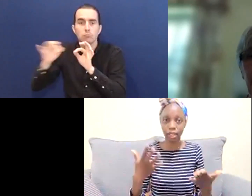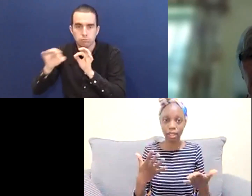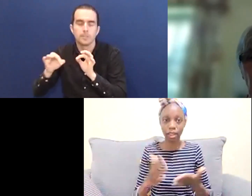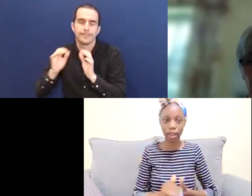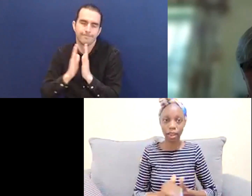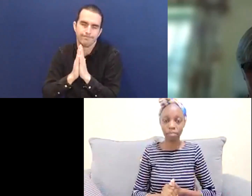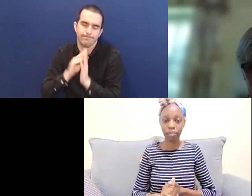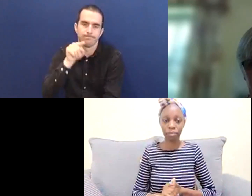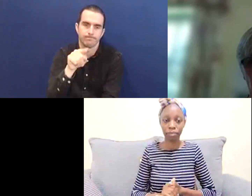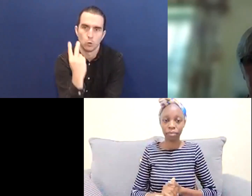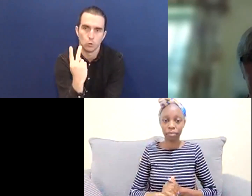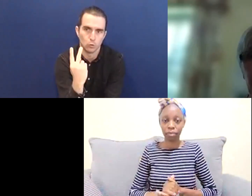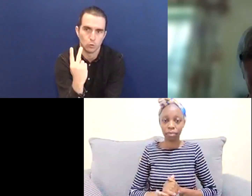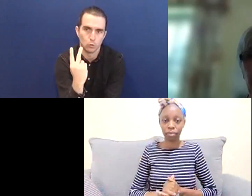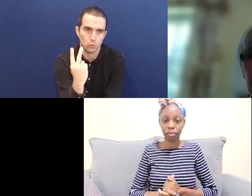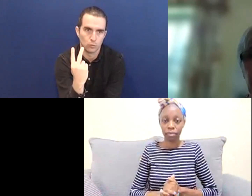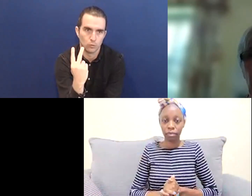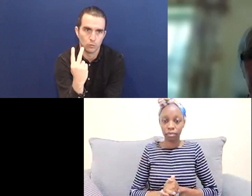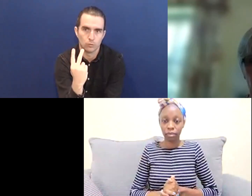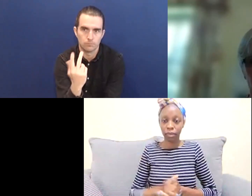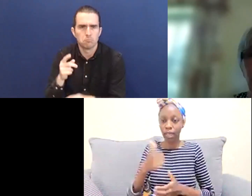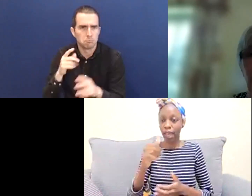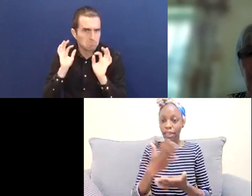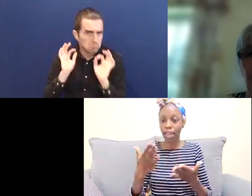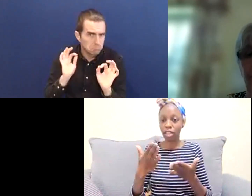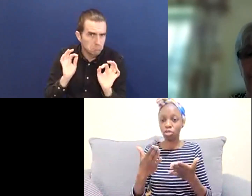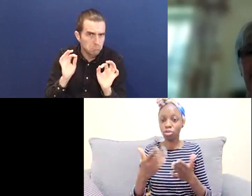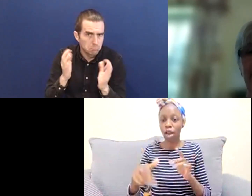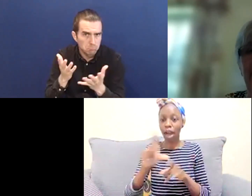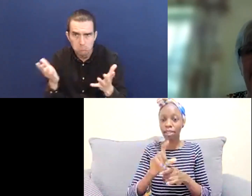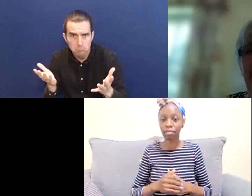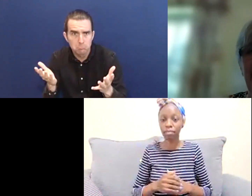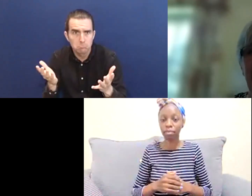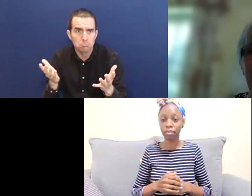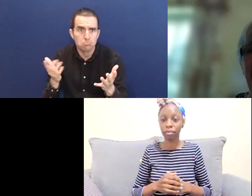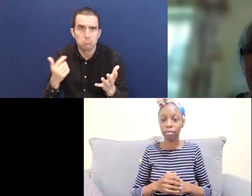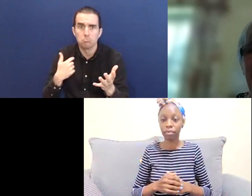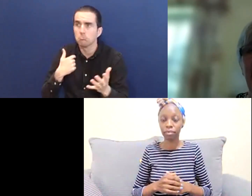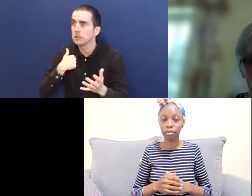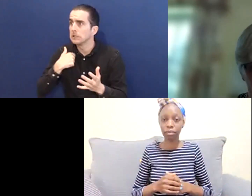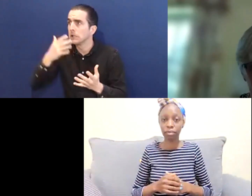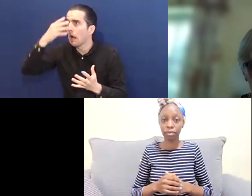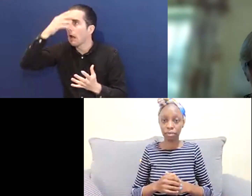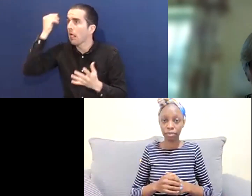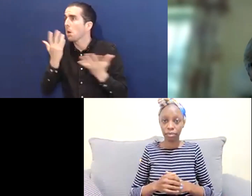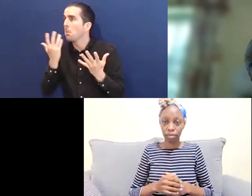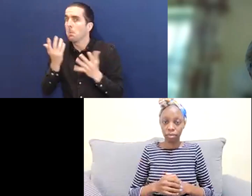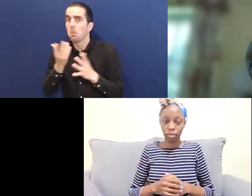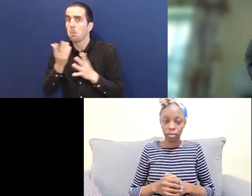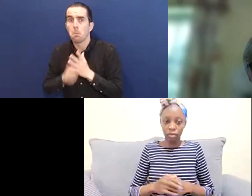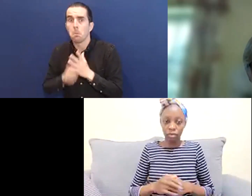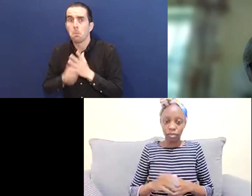Fede and Lauren or Angelique, anything to add, or may I carry on with the session? Great, thank you very